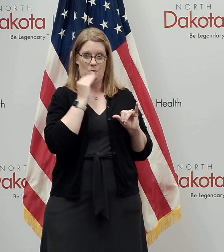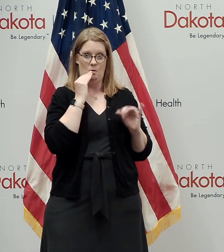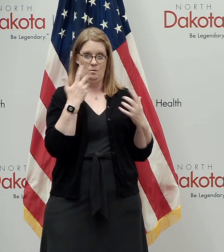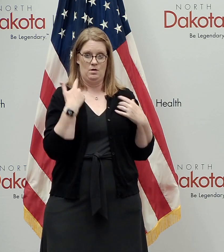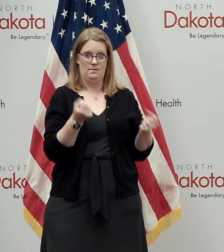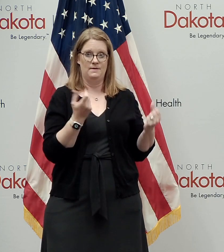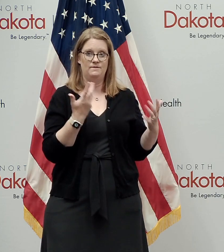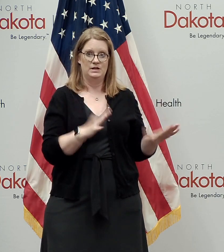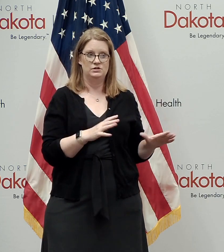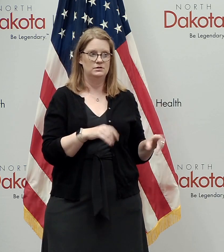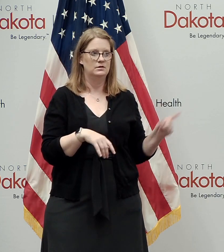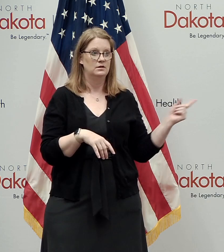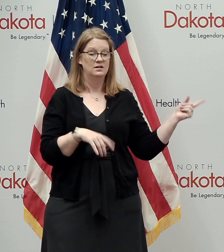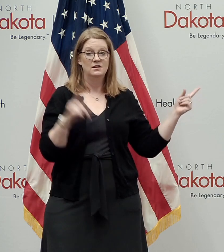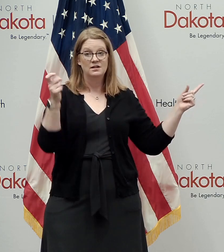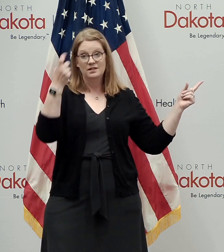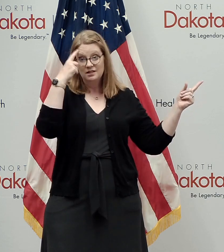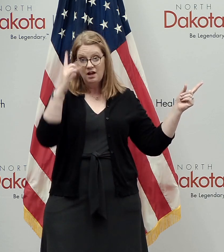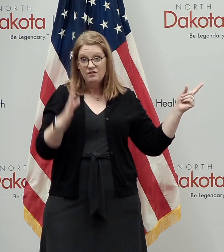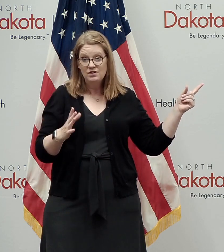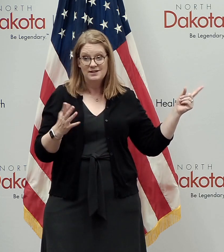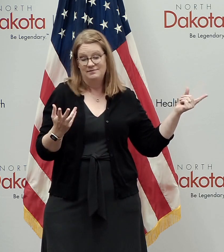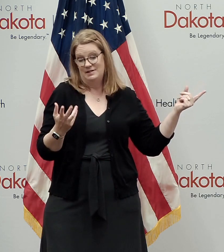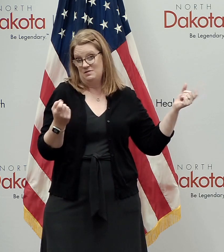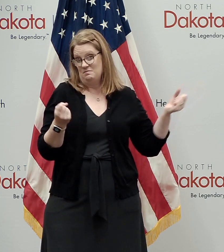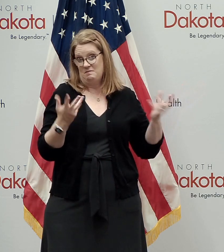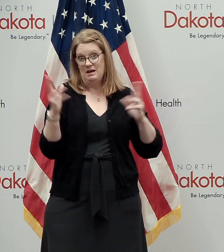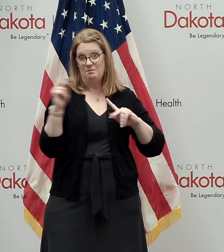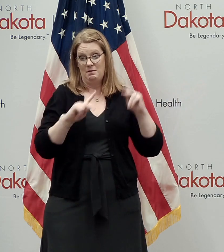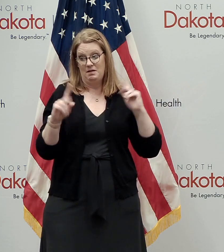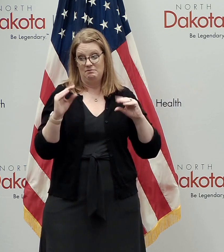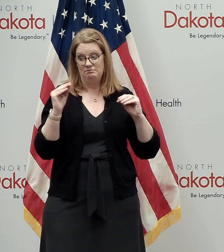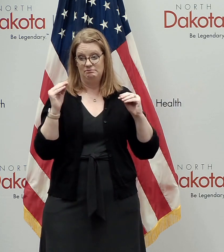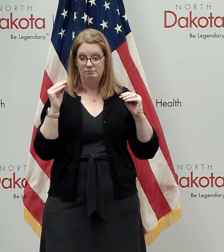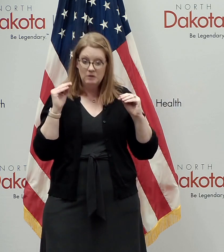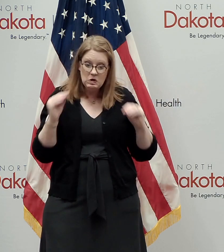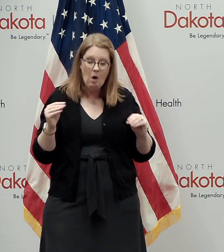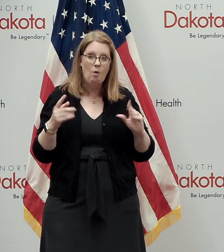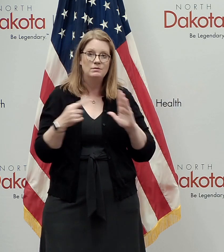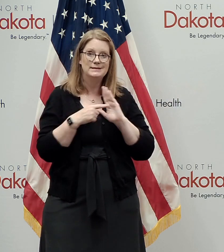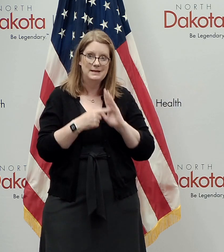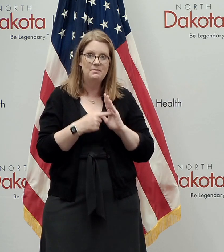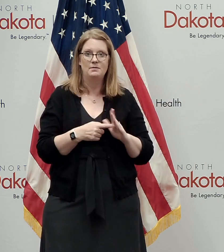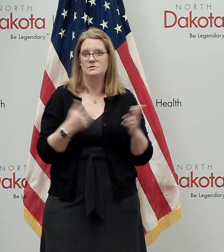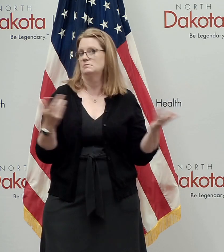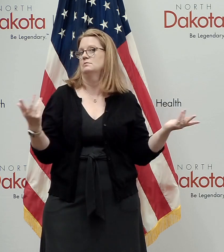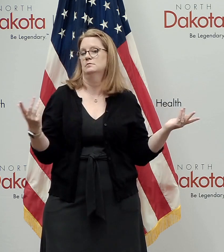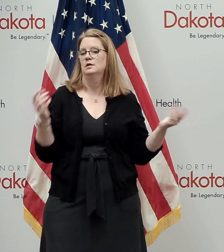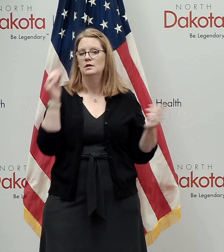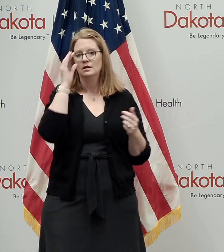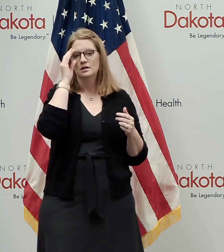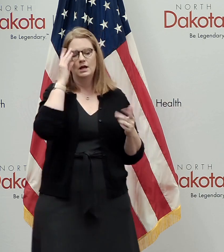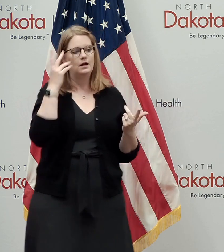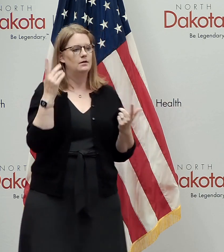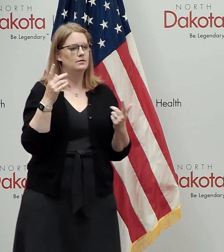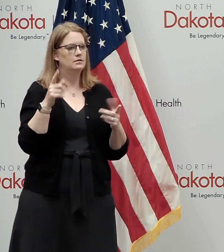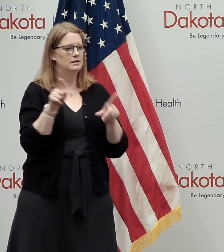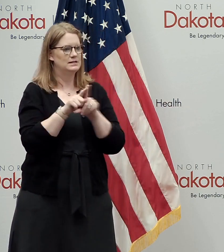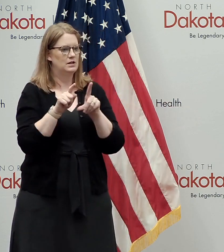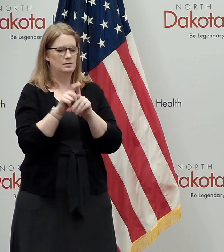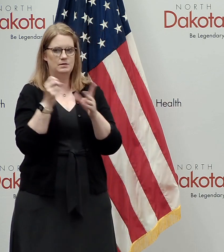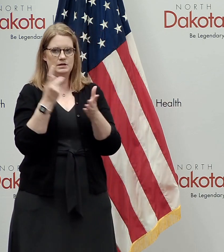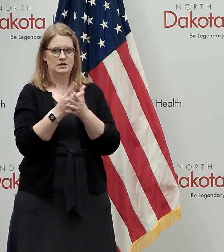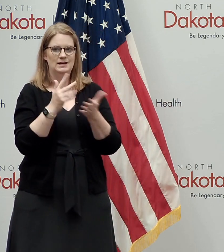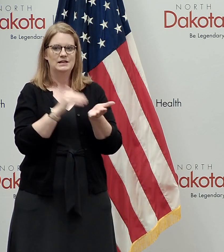from this, because the governor said many people are asymptomatic, don't even know they have this. So that initial wave of testing, by the way, this has been endorsed by